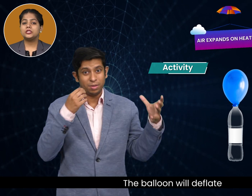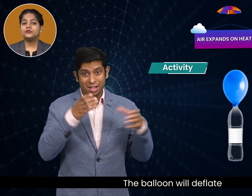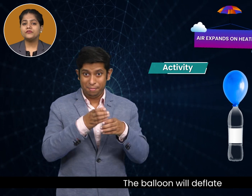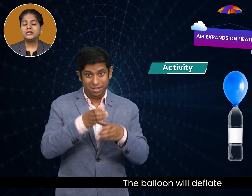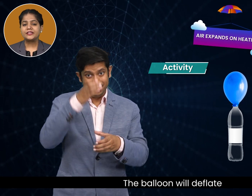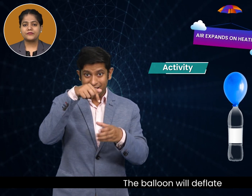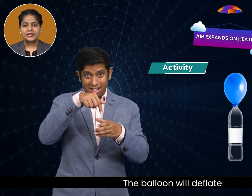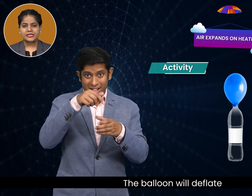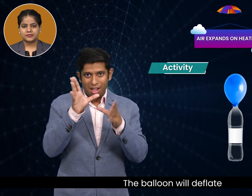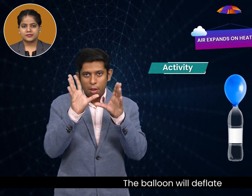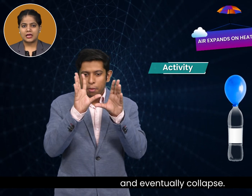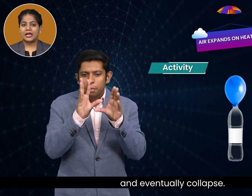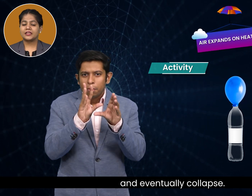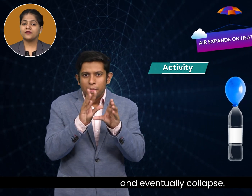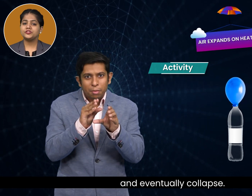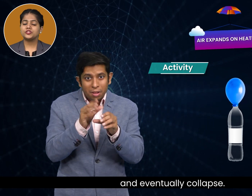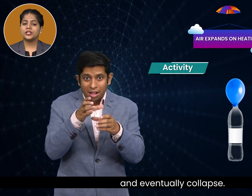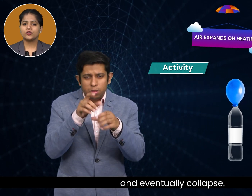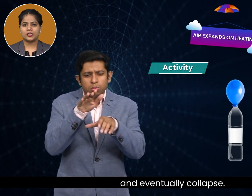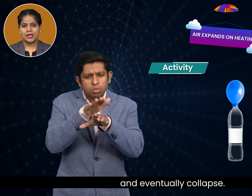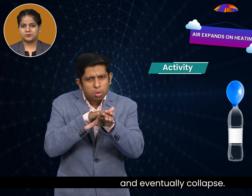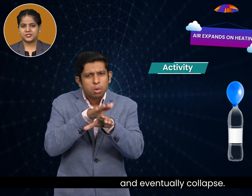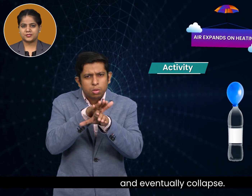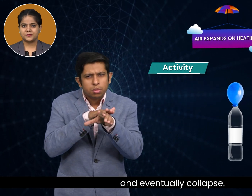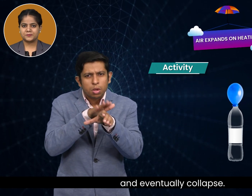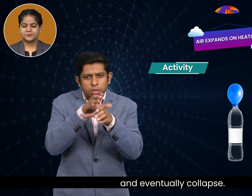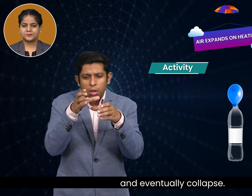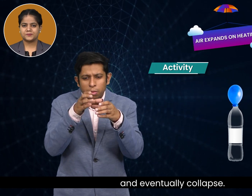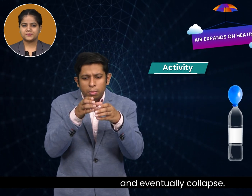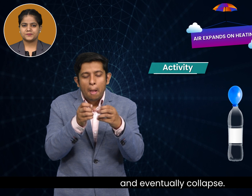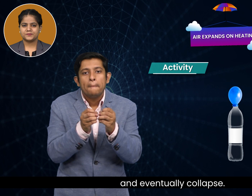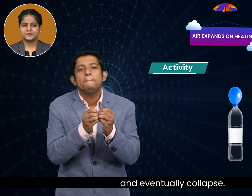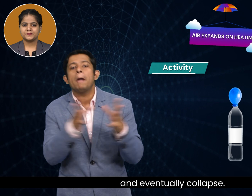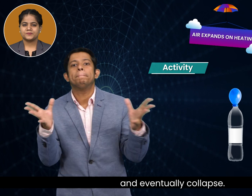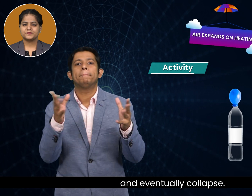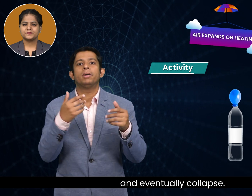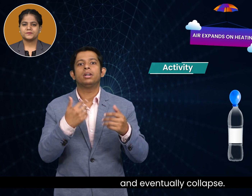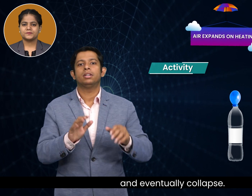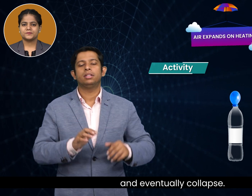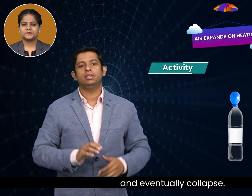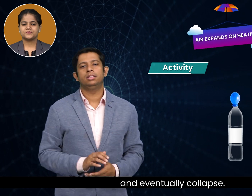The balloon will deflate and eventually collapse.